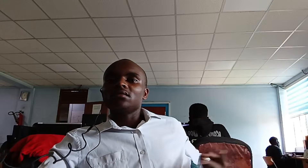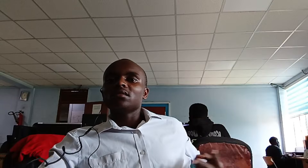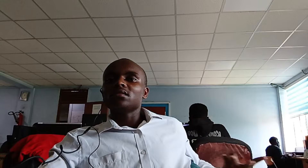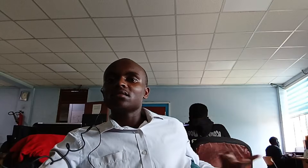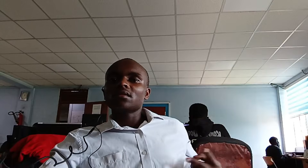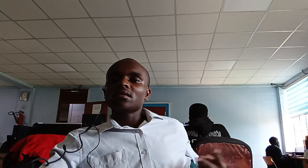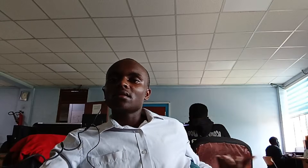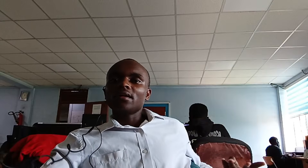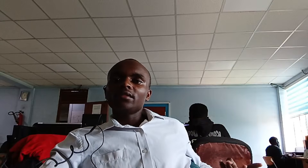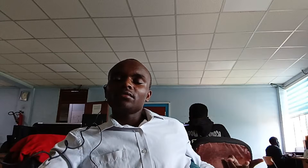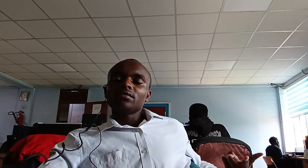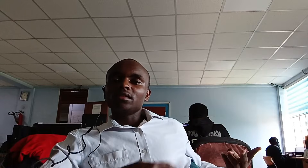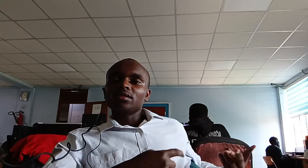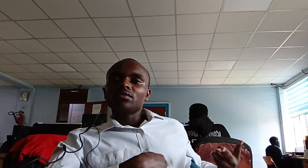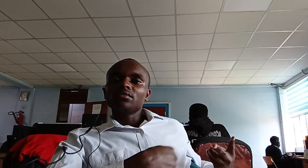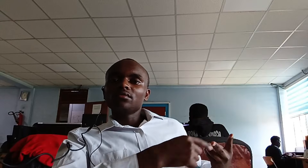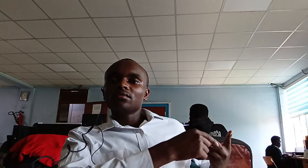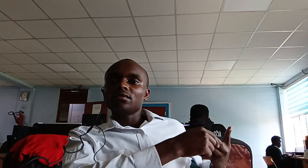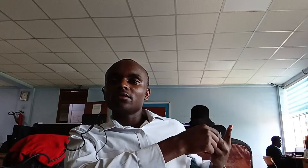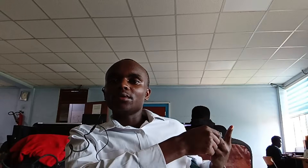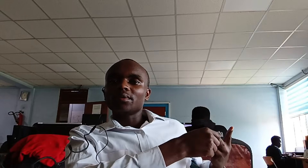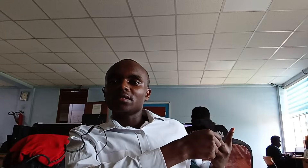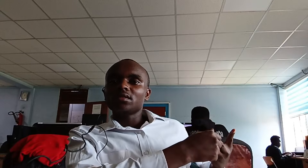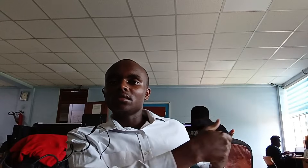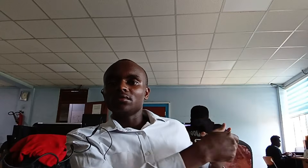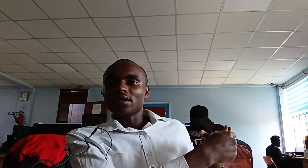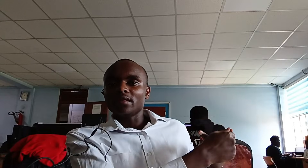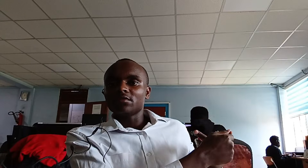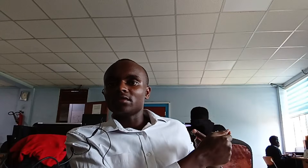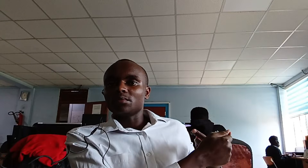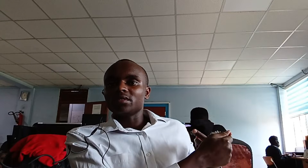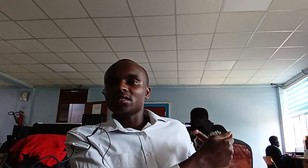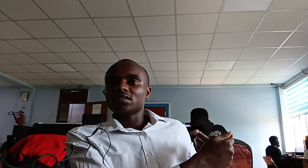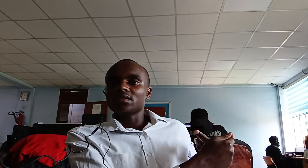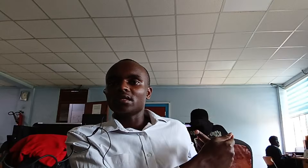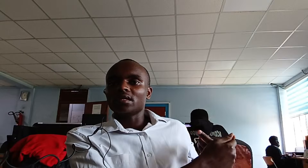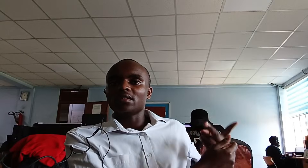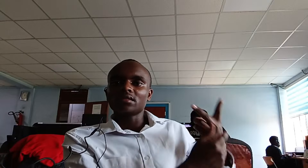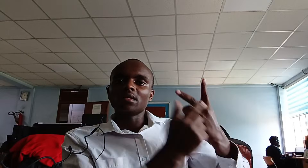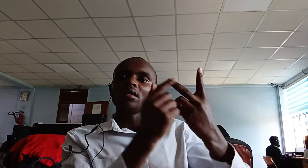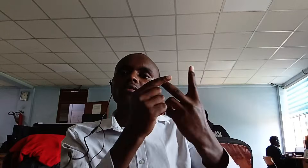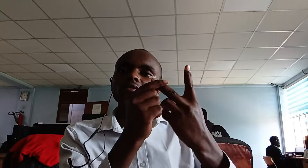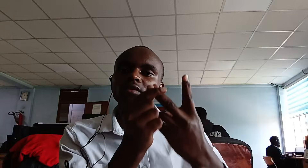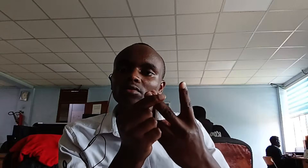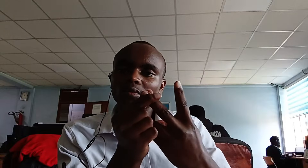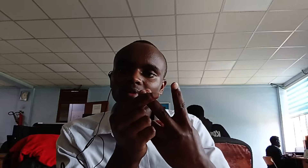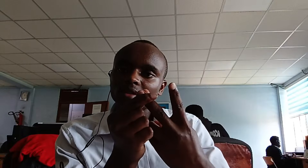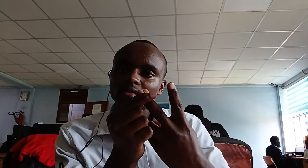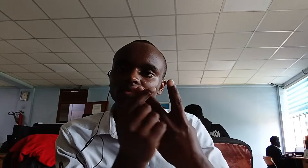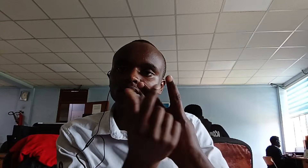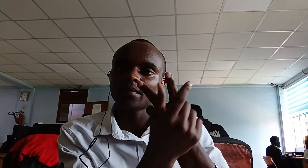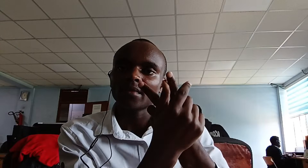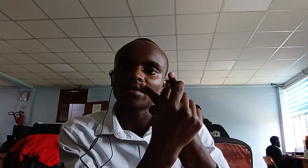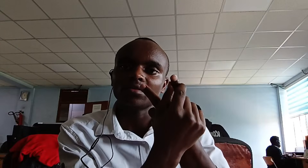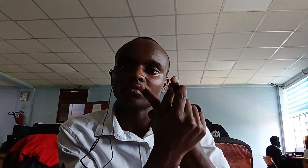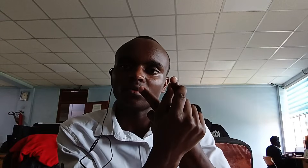this. Showing it's you. This one representing you, and this one representing the. So this one will represent you, and this one will